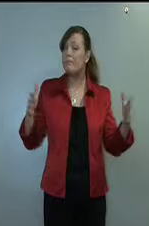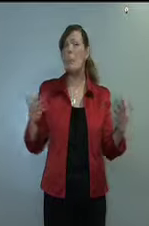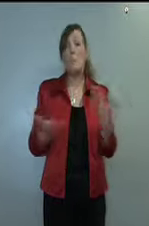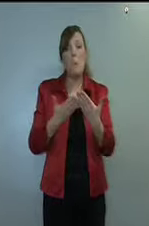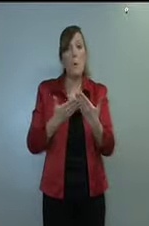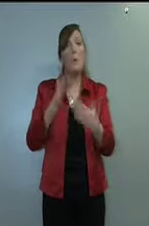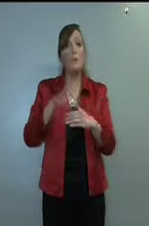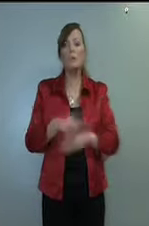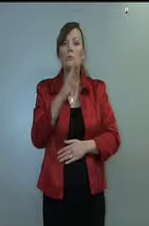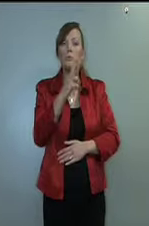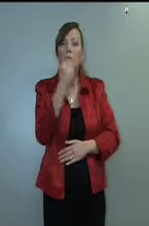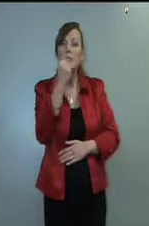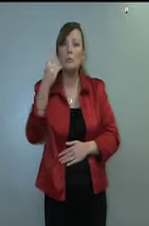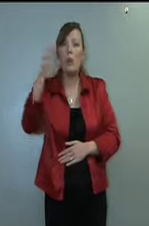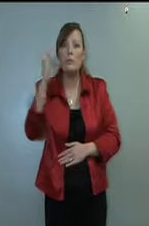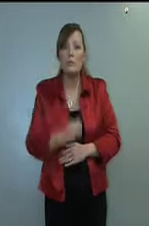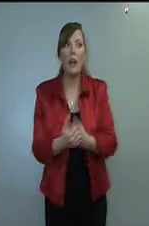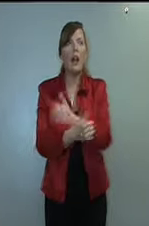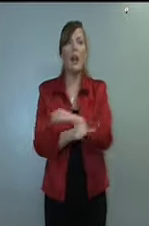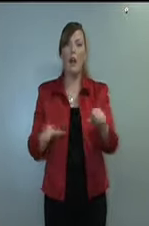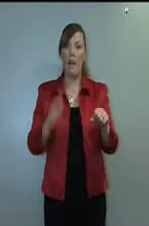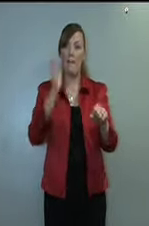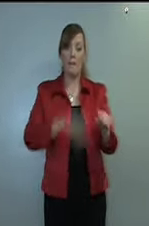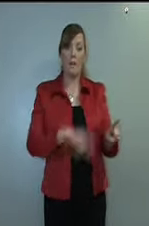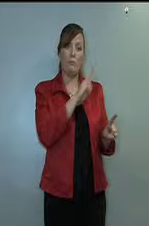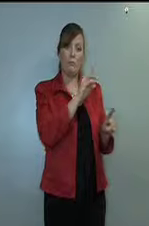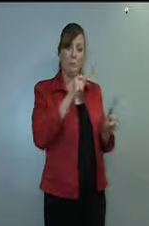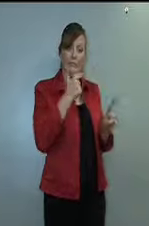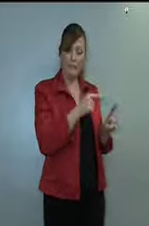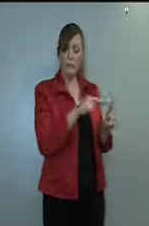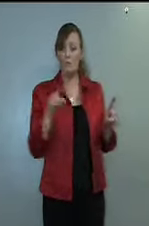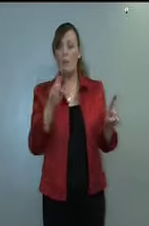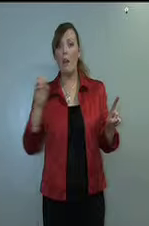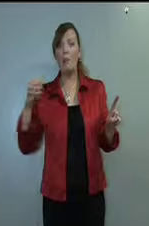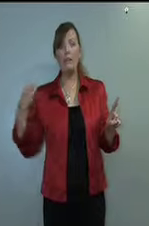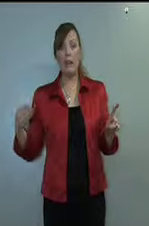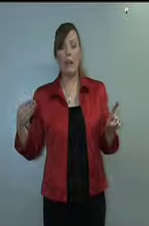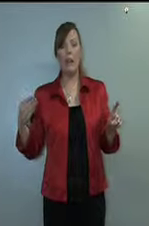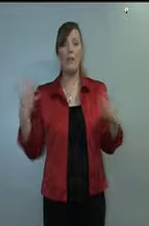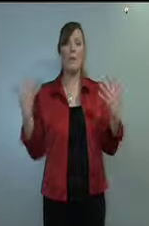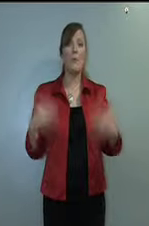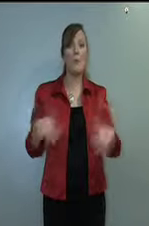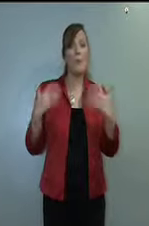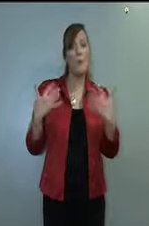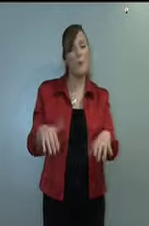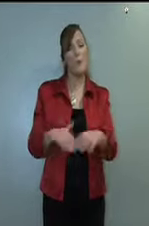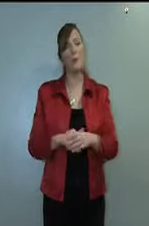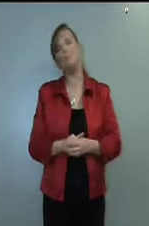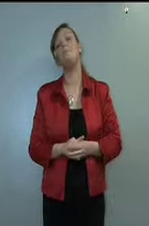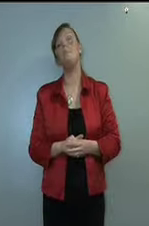Captioning has seen an increase of 261% from 2007 to 2009. The